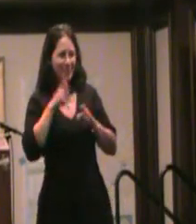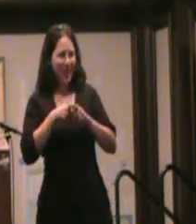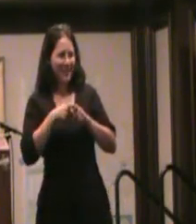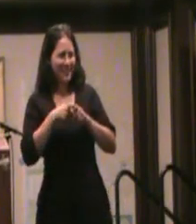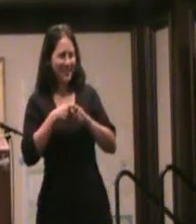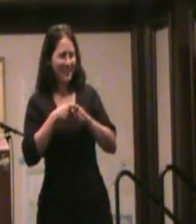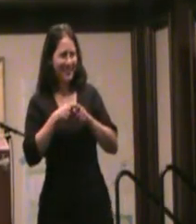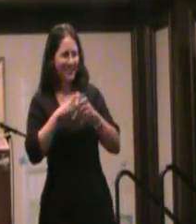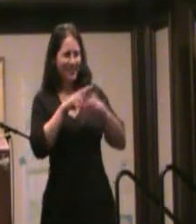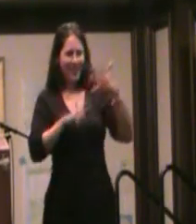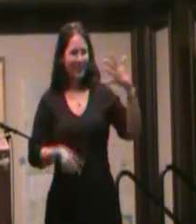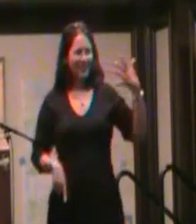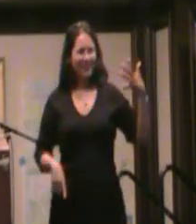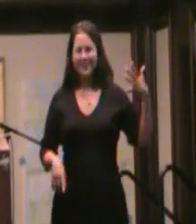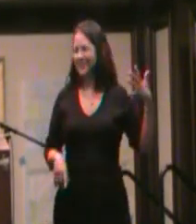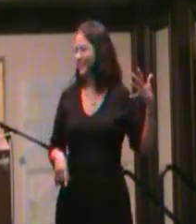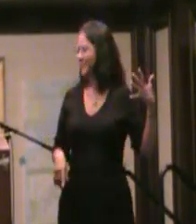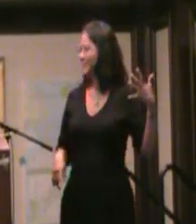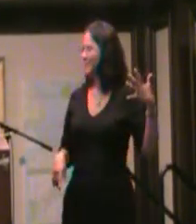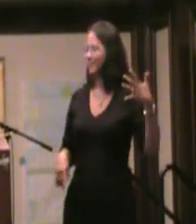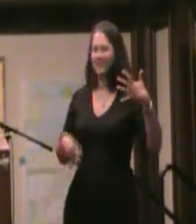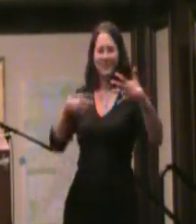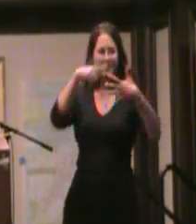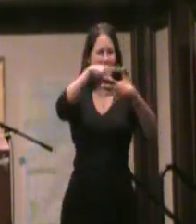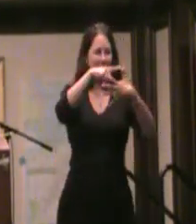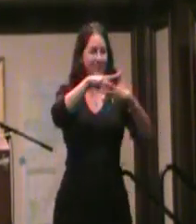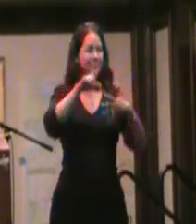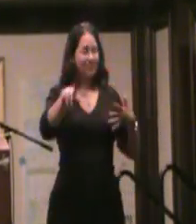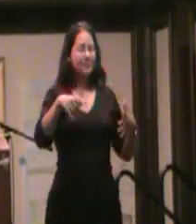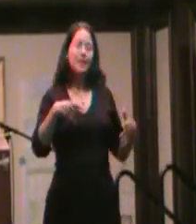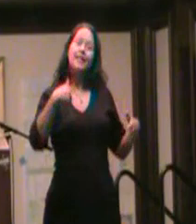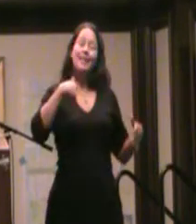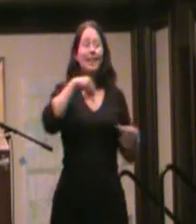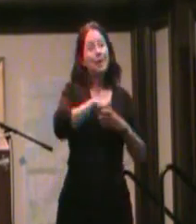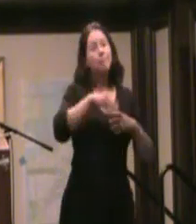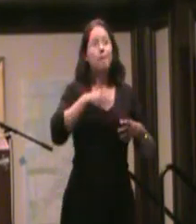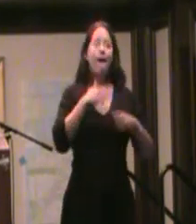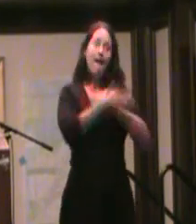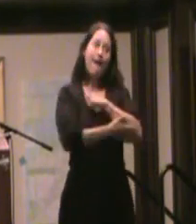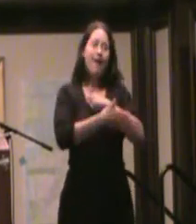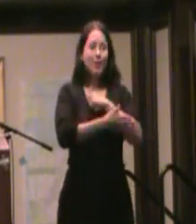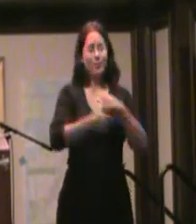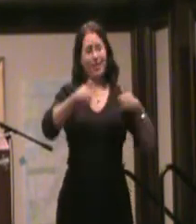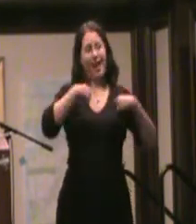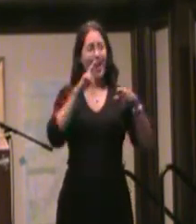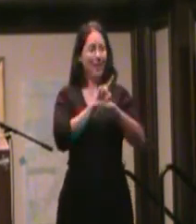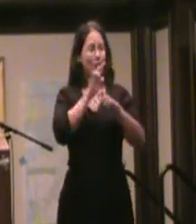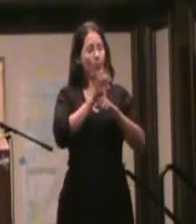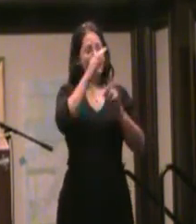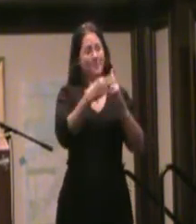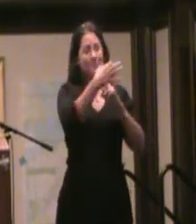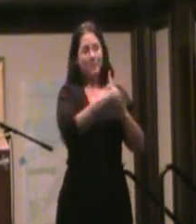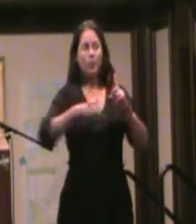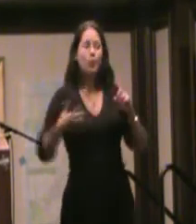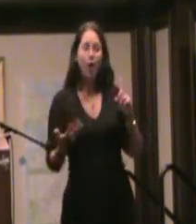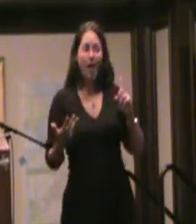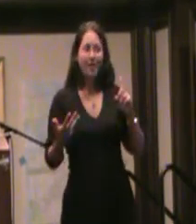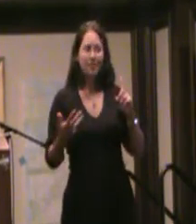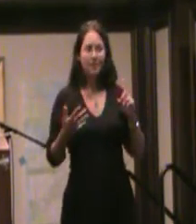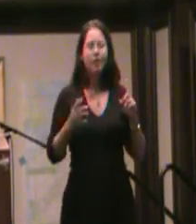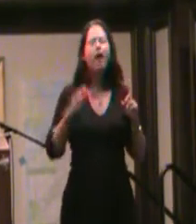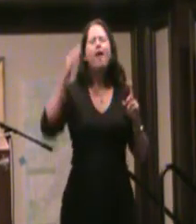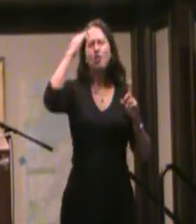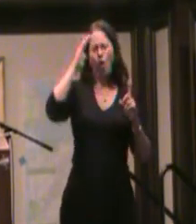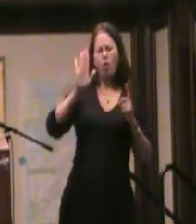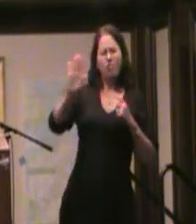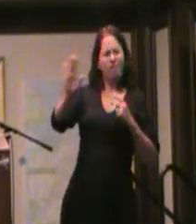5 words. In other words, in my country we say this, but in another country I